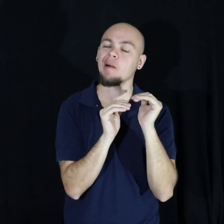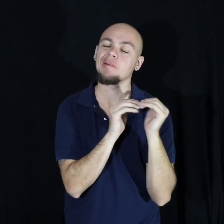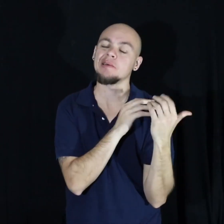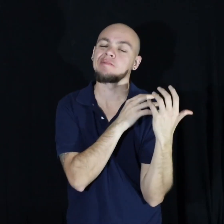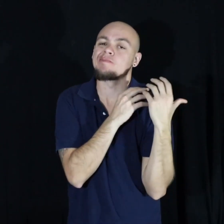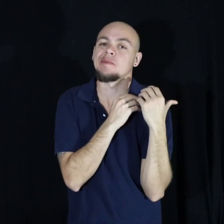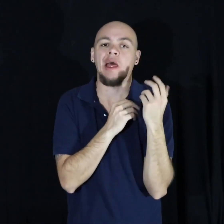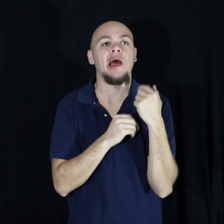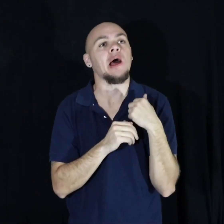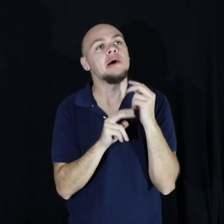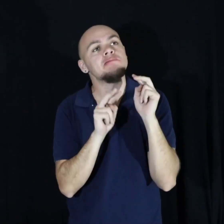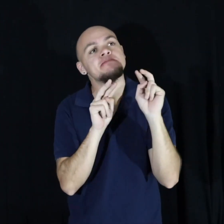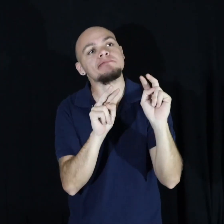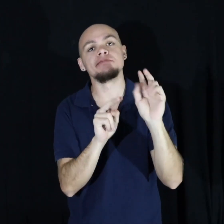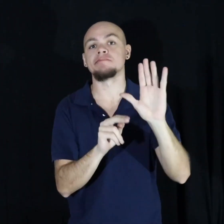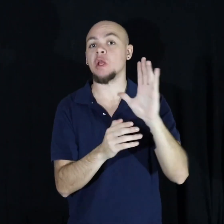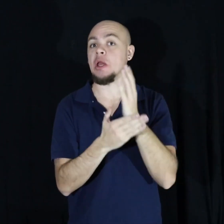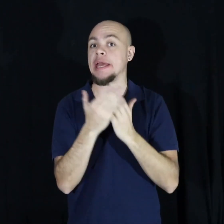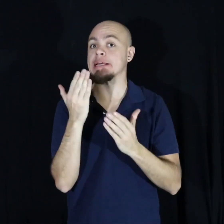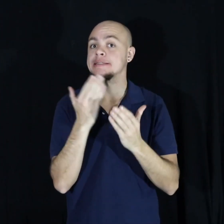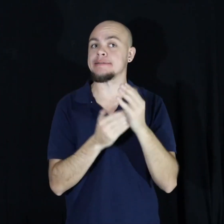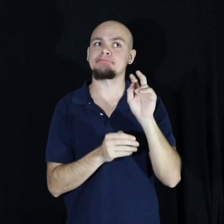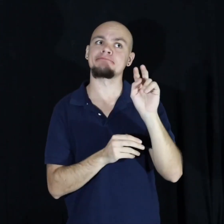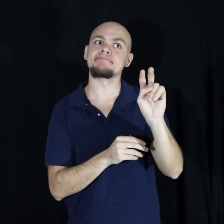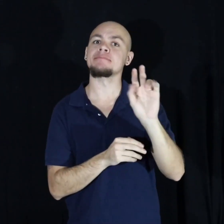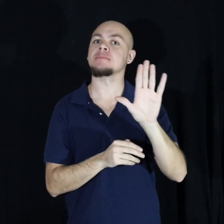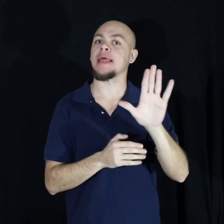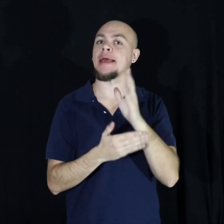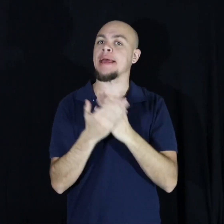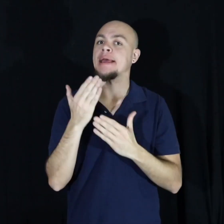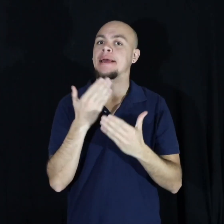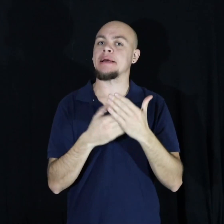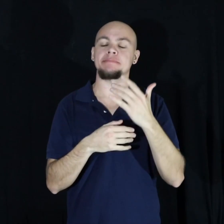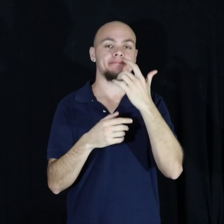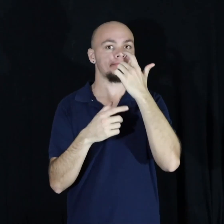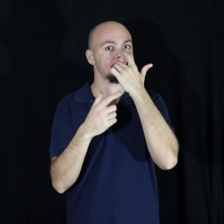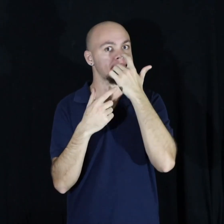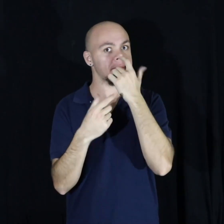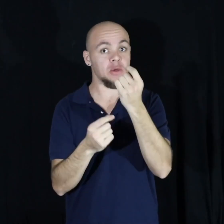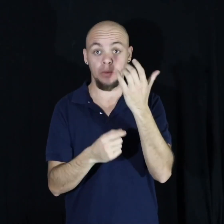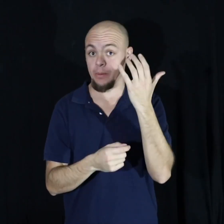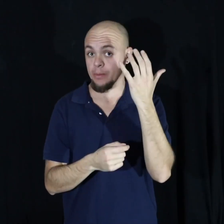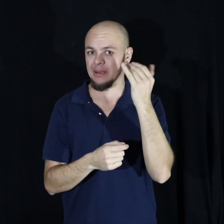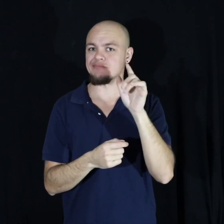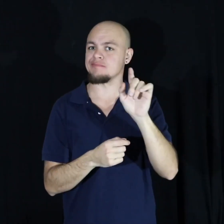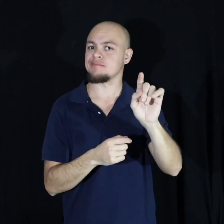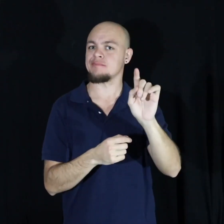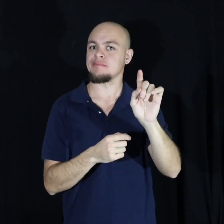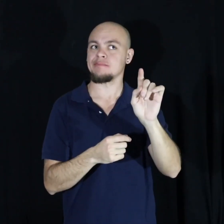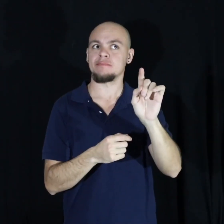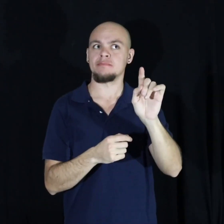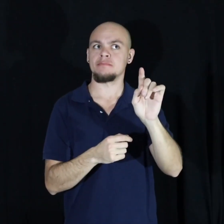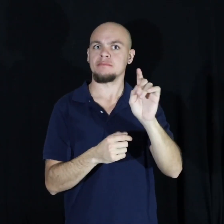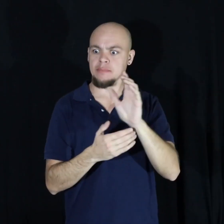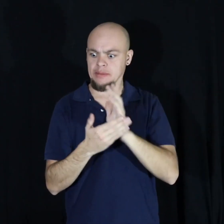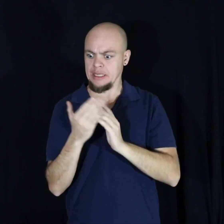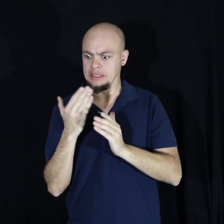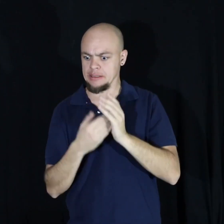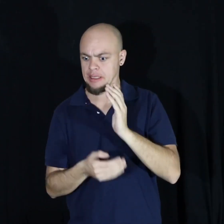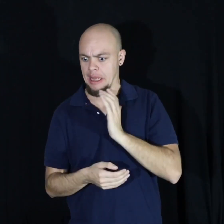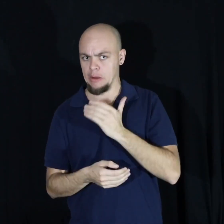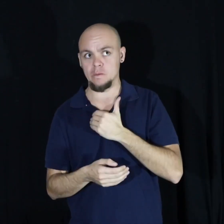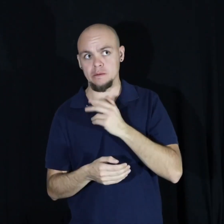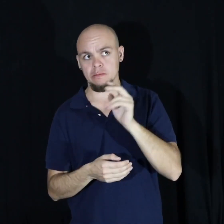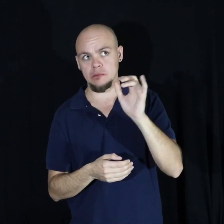close glimpse of her hands. Primate hands are so interesting because they are just slightly different versions of our hands, as humans are